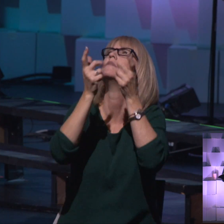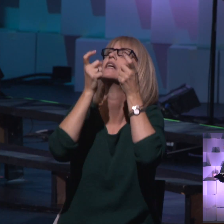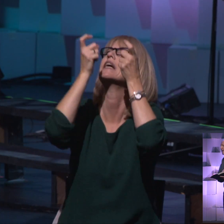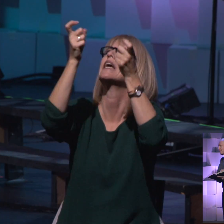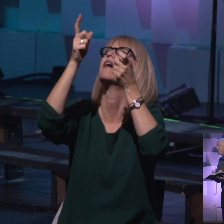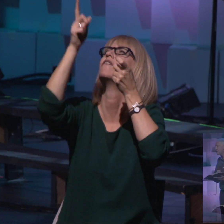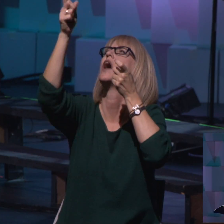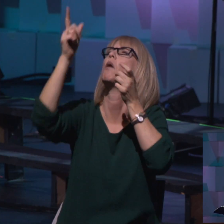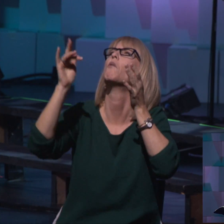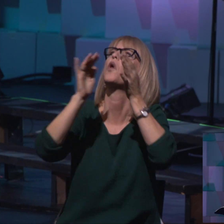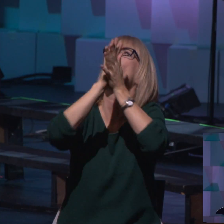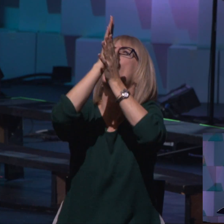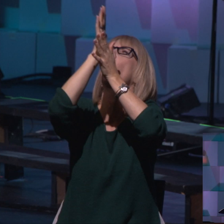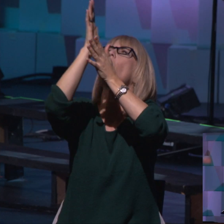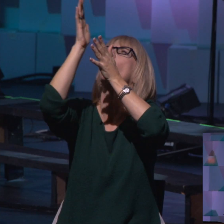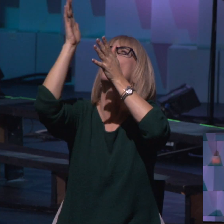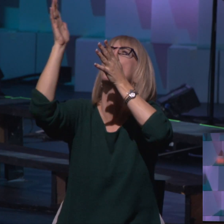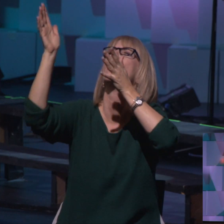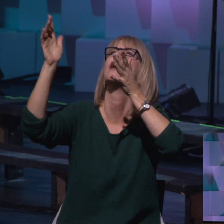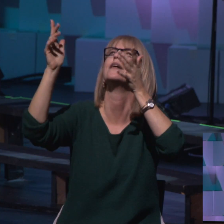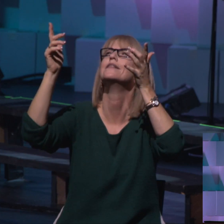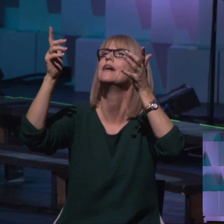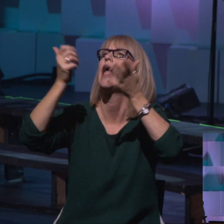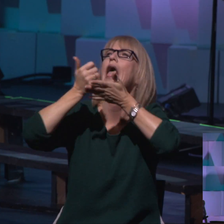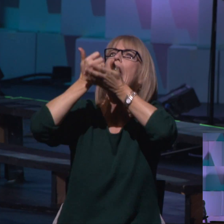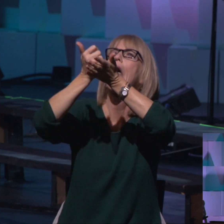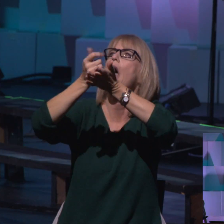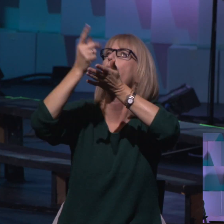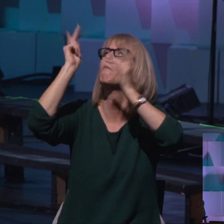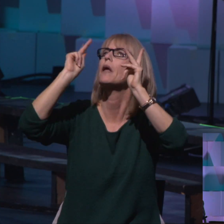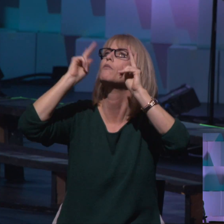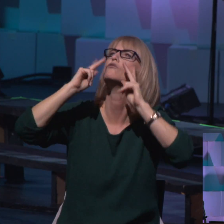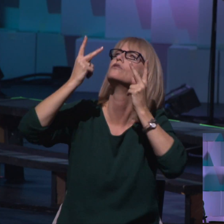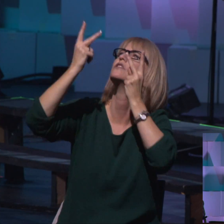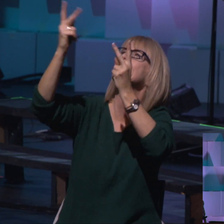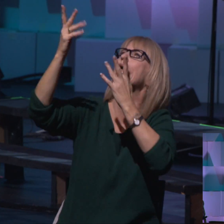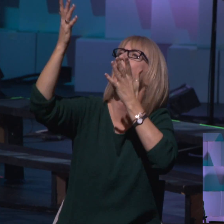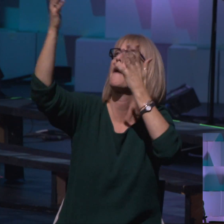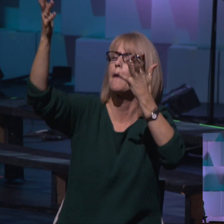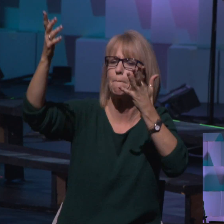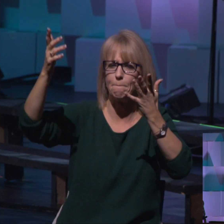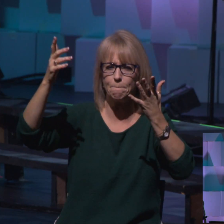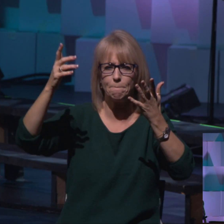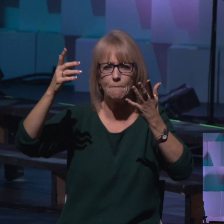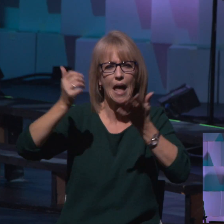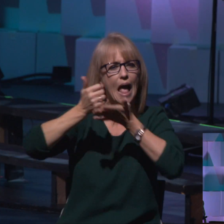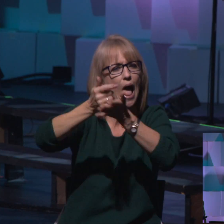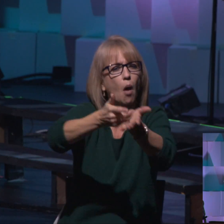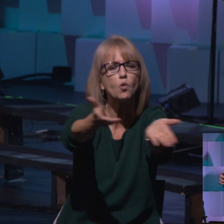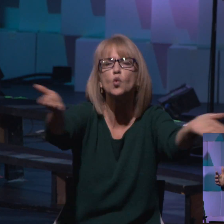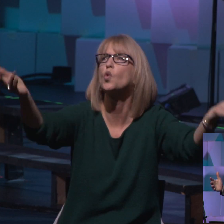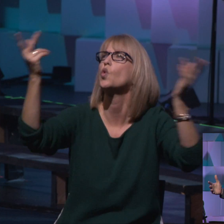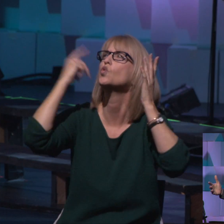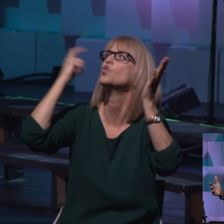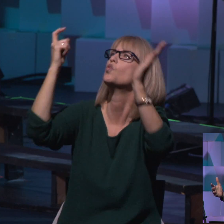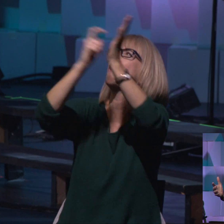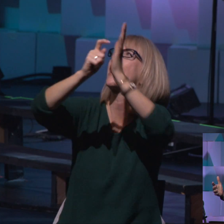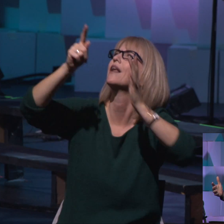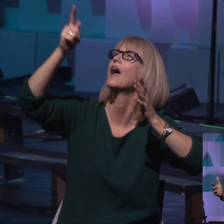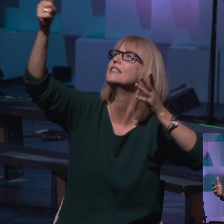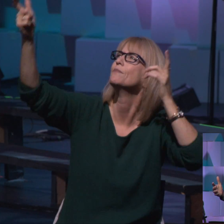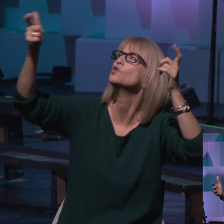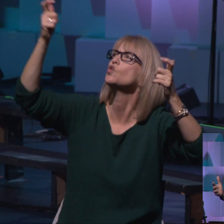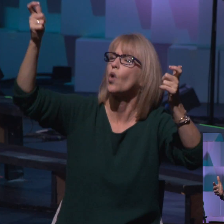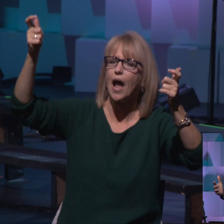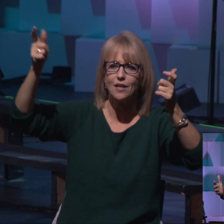it says she magnifies the Lord. She doesn't need to make him bigger than he already is, but in her eyes, in the eyes of people around, she wants to lift up the name